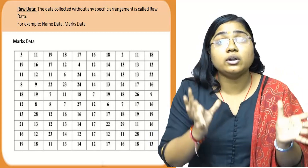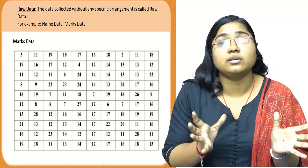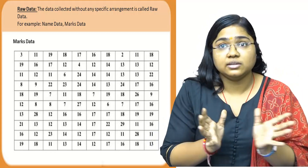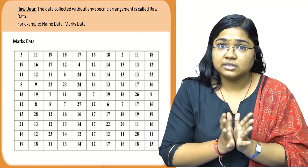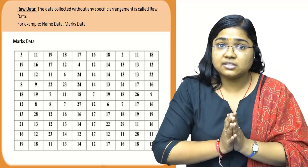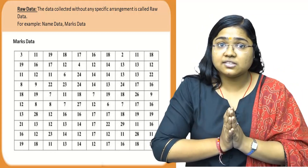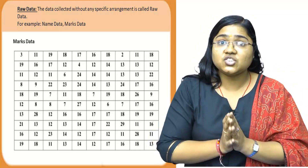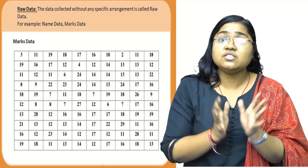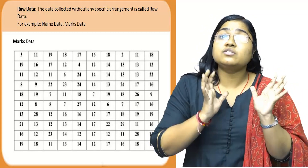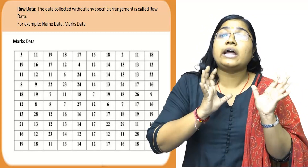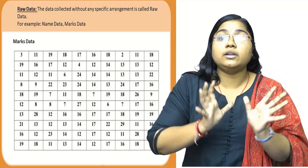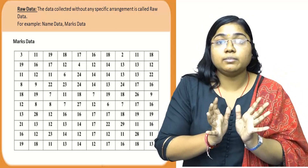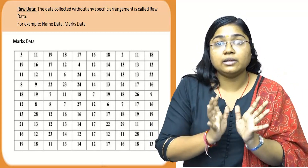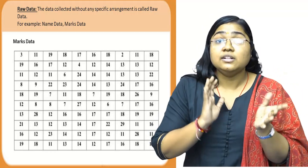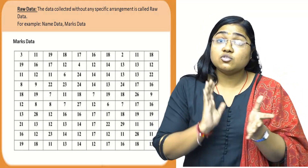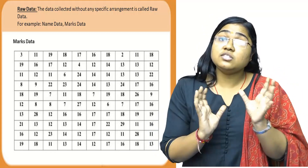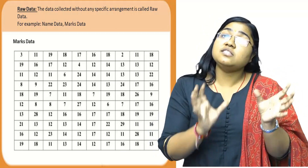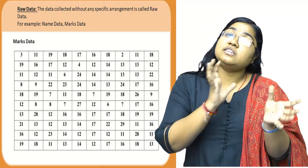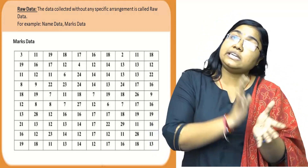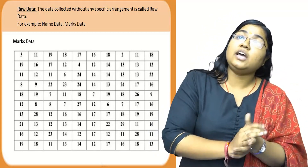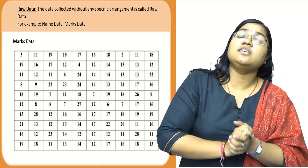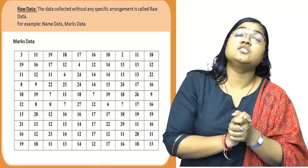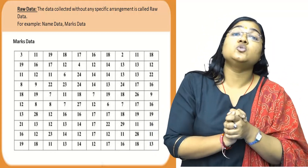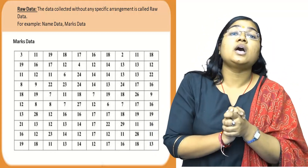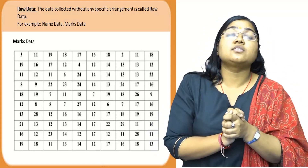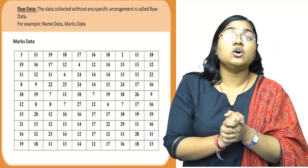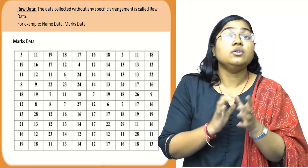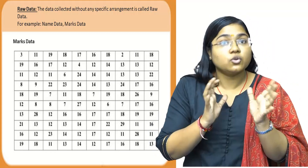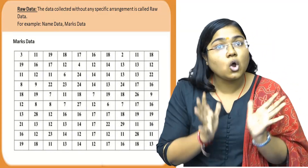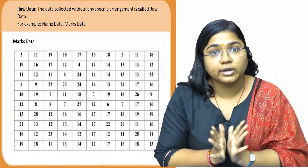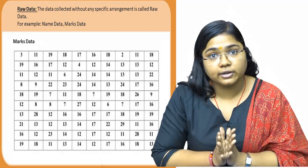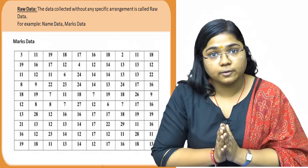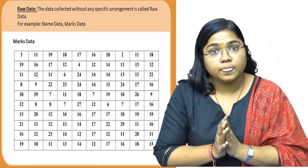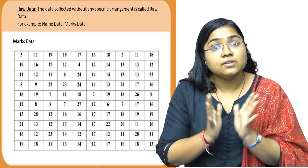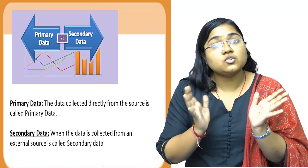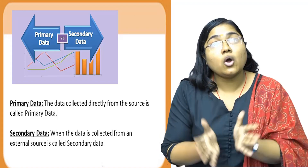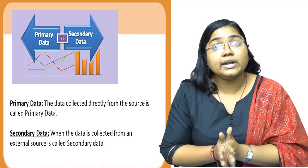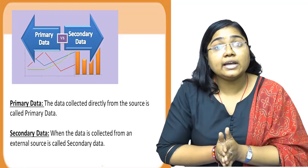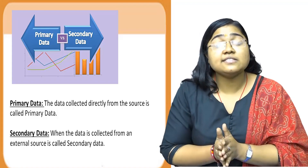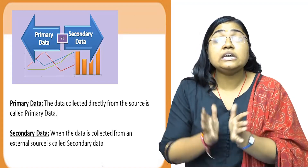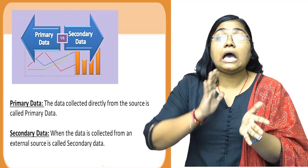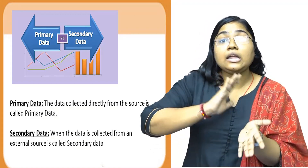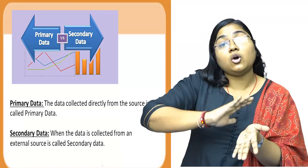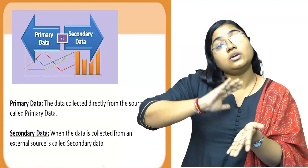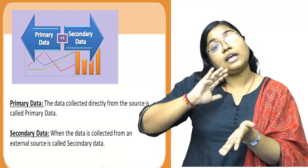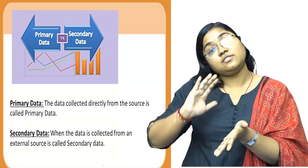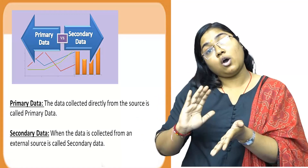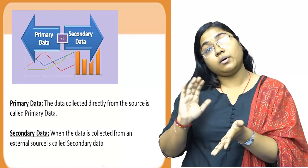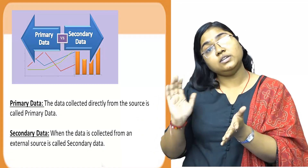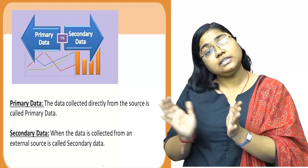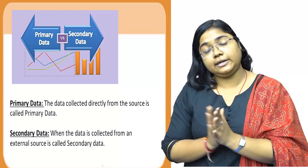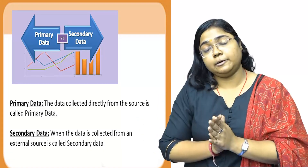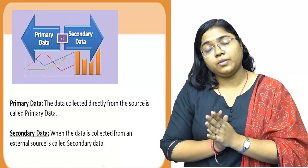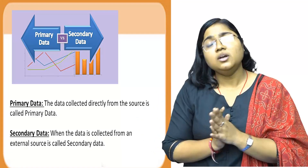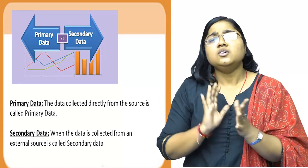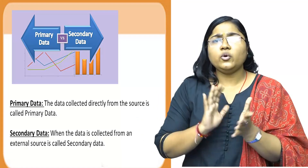any order. This is just randomly. So this data is known as your raw data. So raw data is the unorganized form